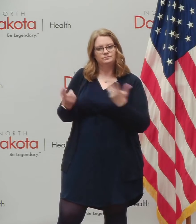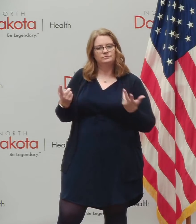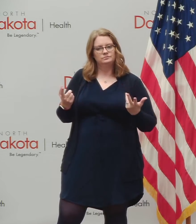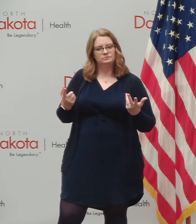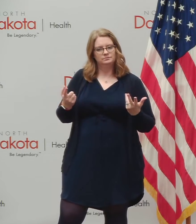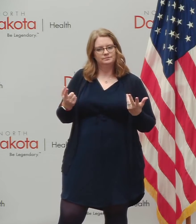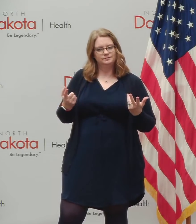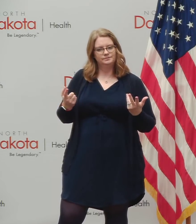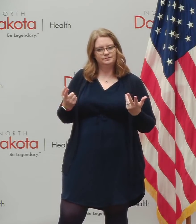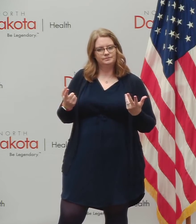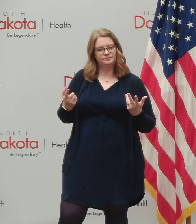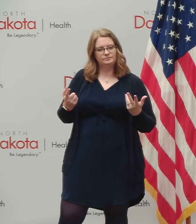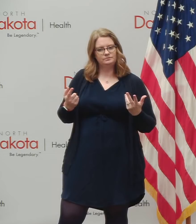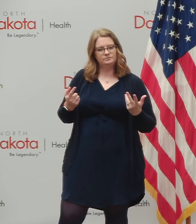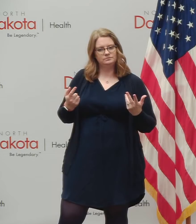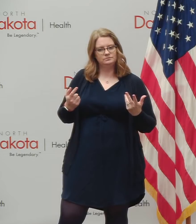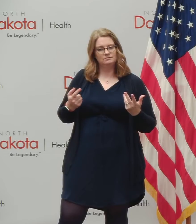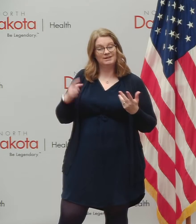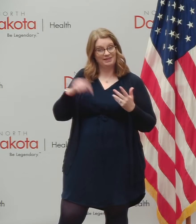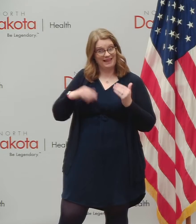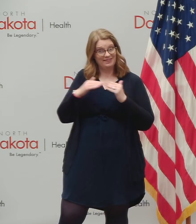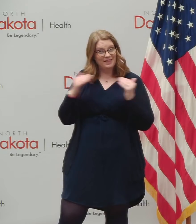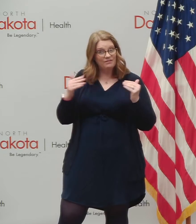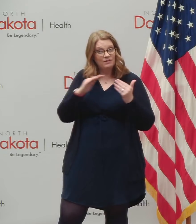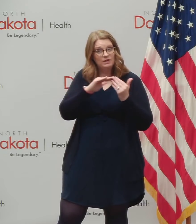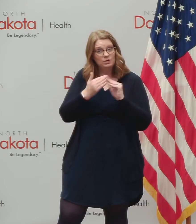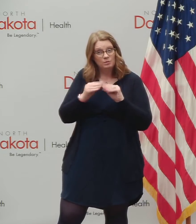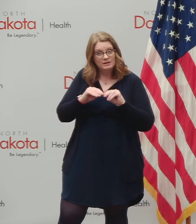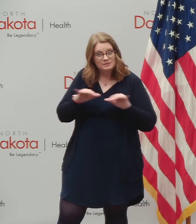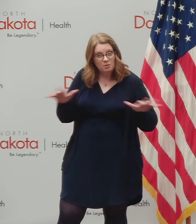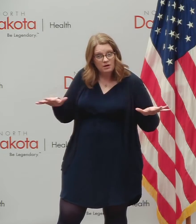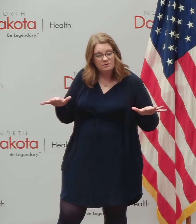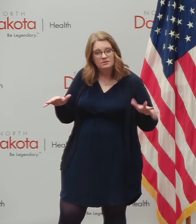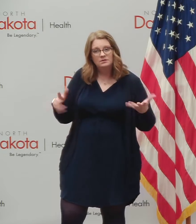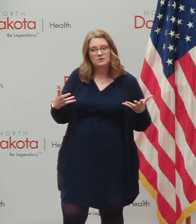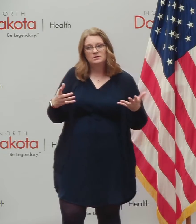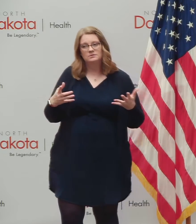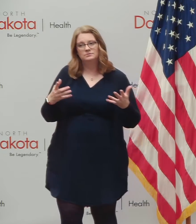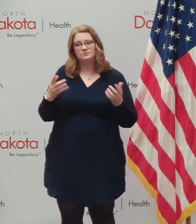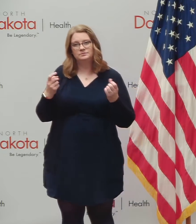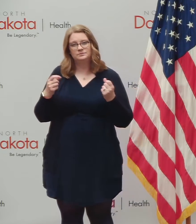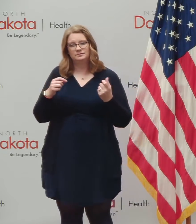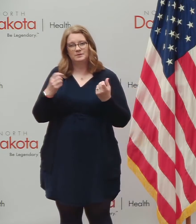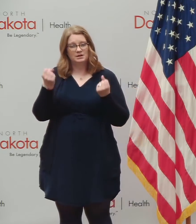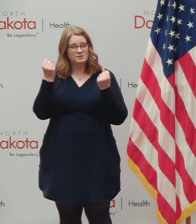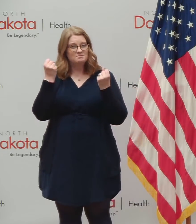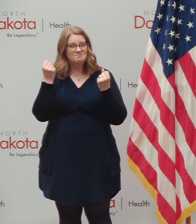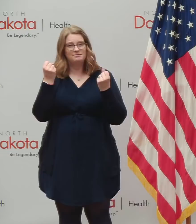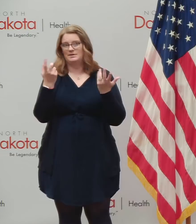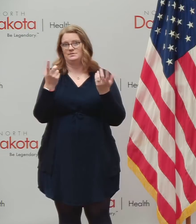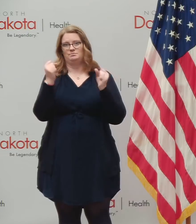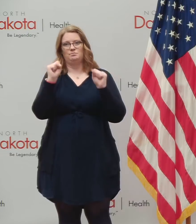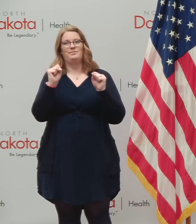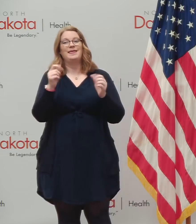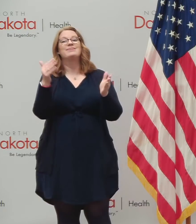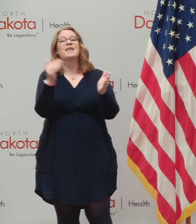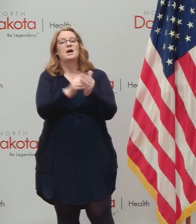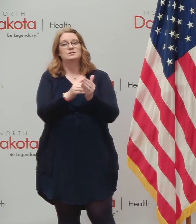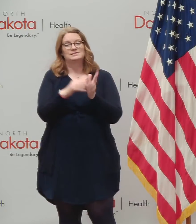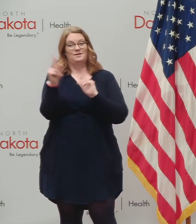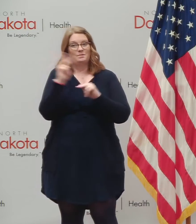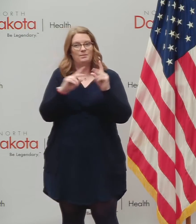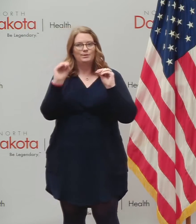We have with this level of community spread, there are likely thousands of unidentified asymptomatic